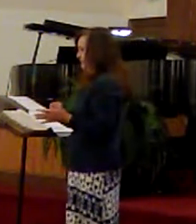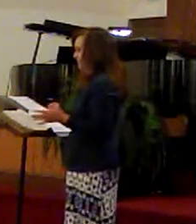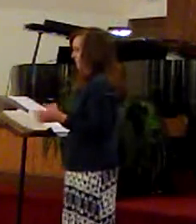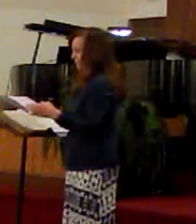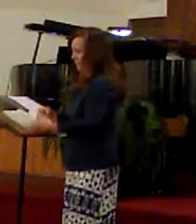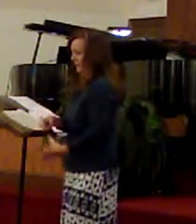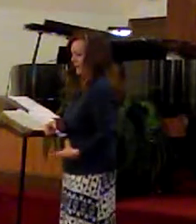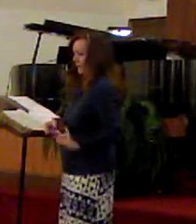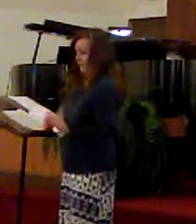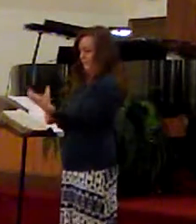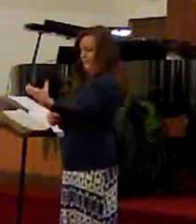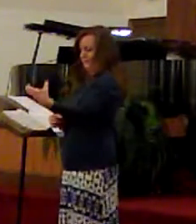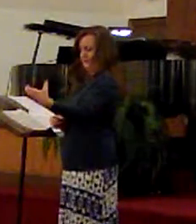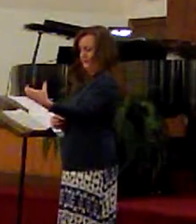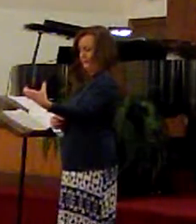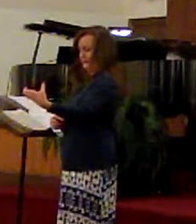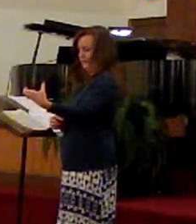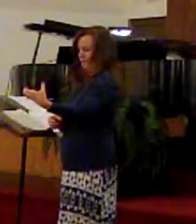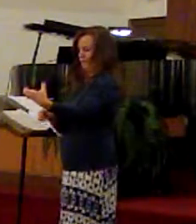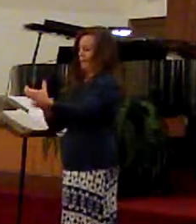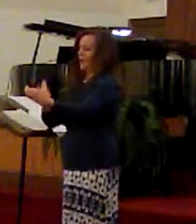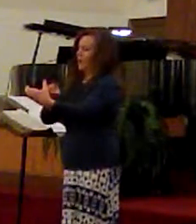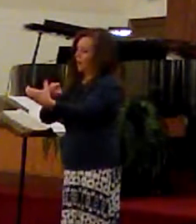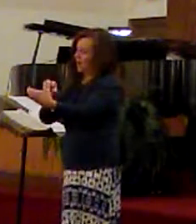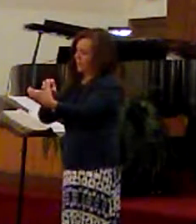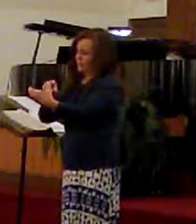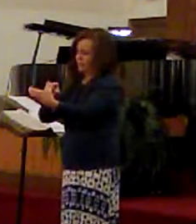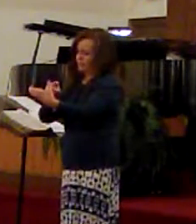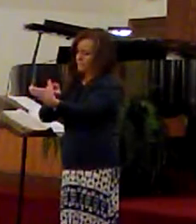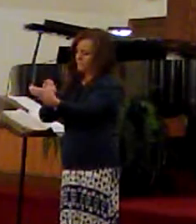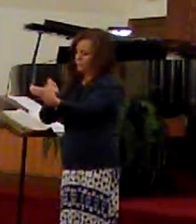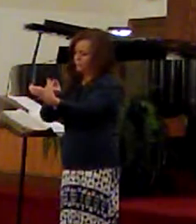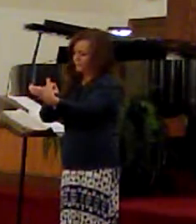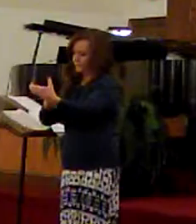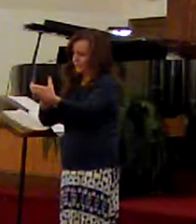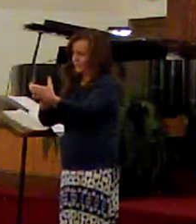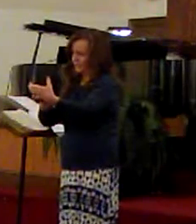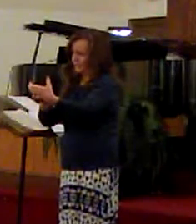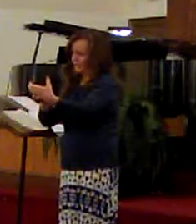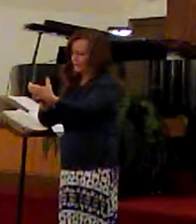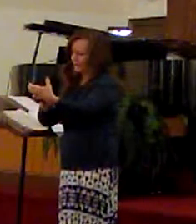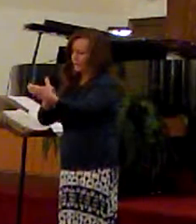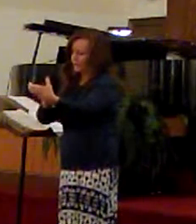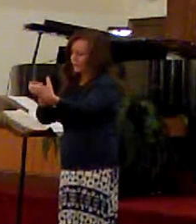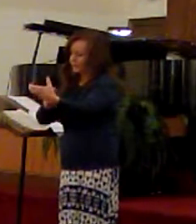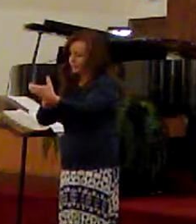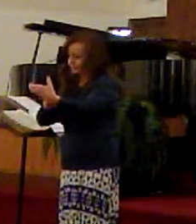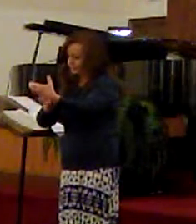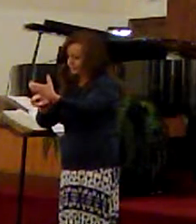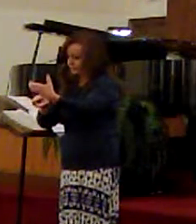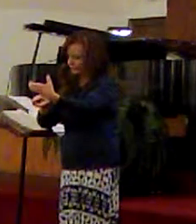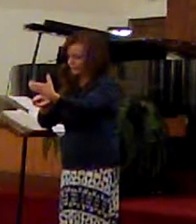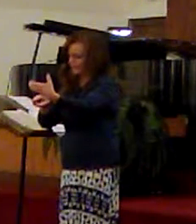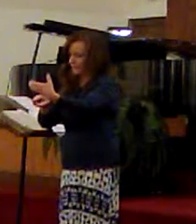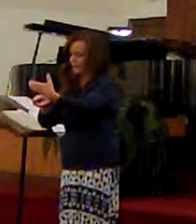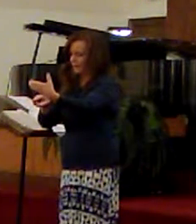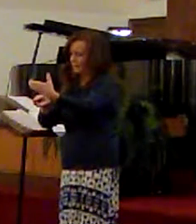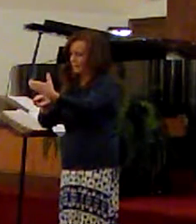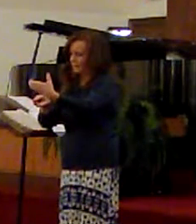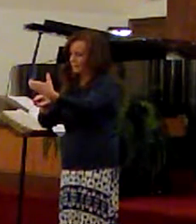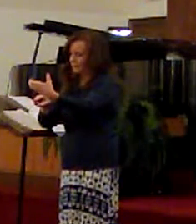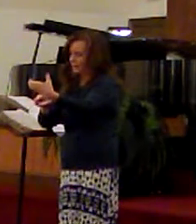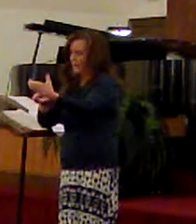out my app, and I'll search the verse real quick, and then I'll read the verse, read it in context, and then